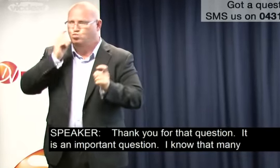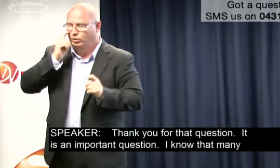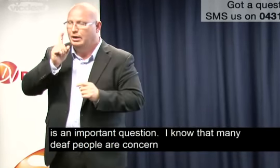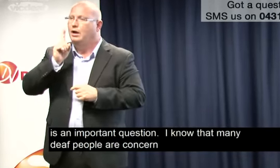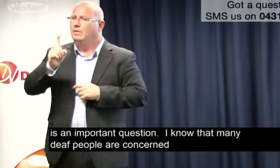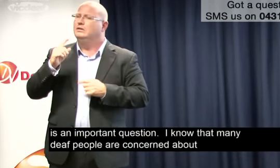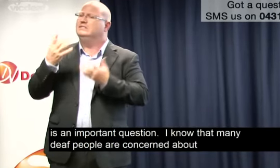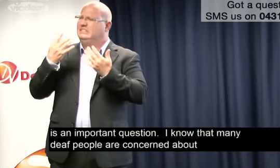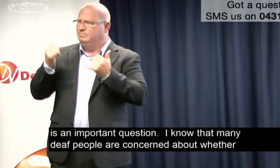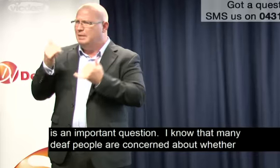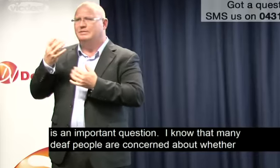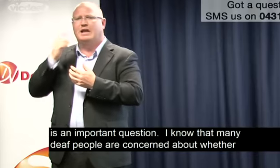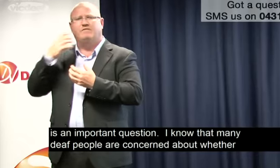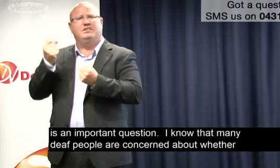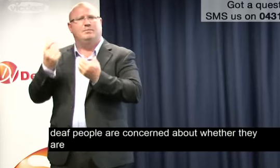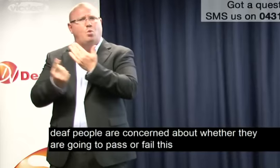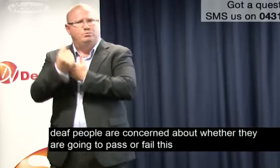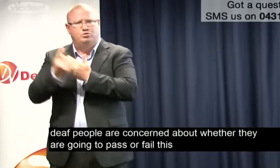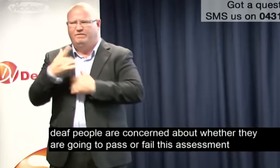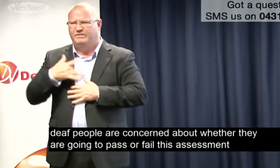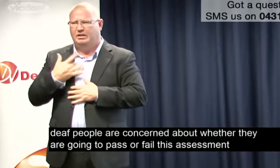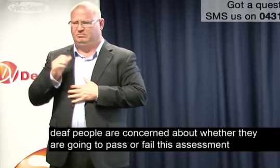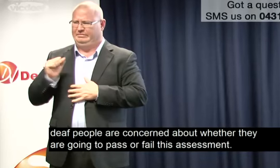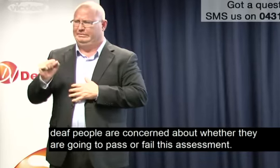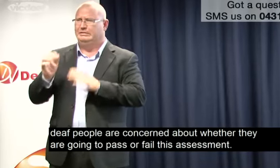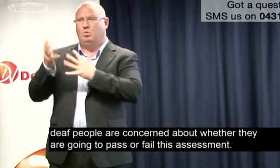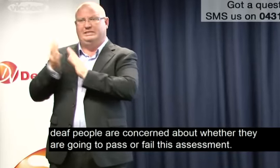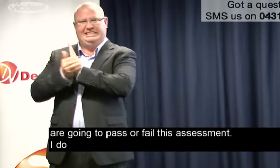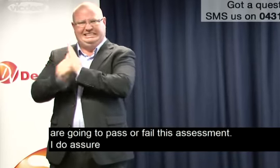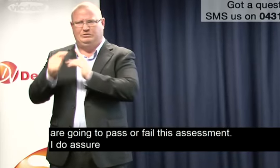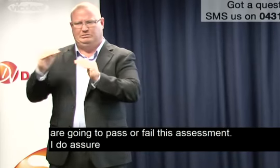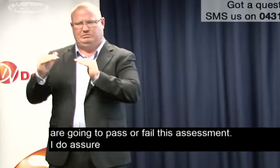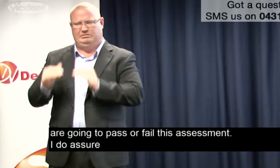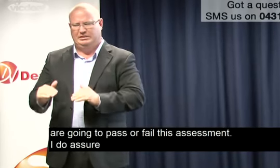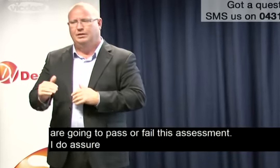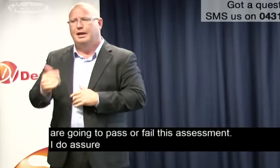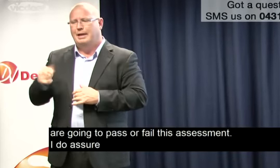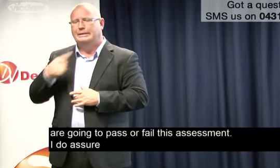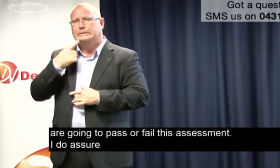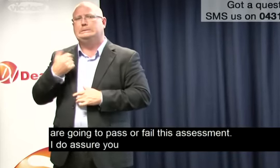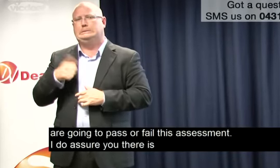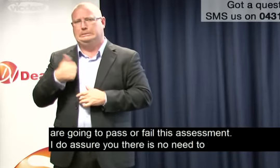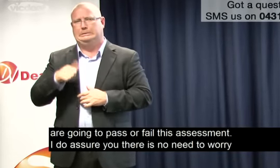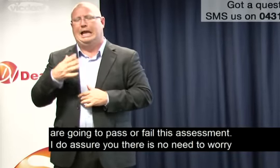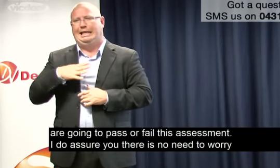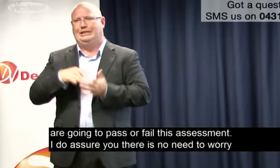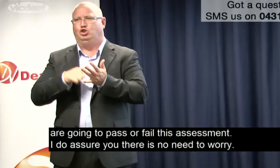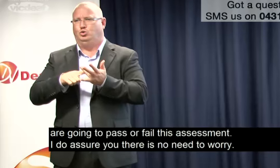assessment, and I do assure you there's no need to worry. And certainly there is an opportunity if the assessors feel their sign